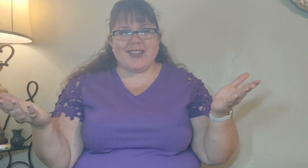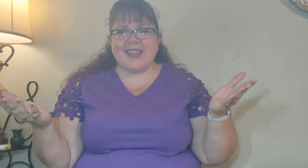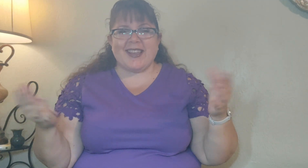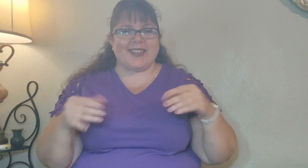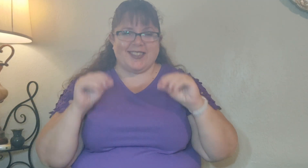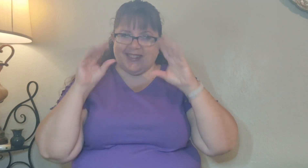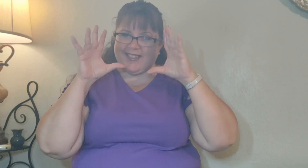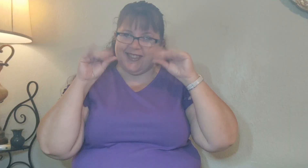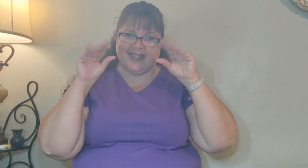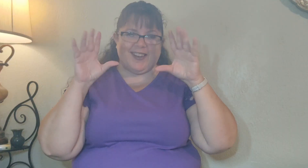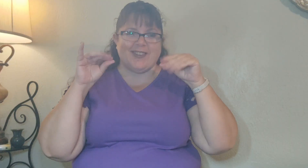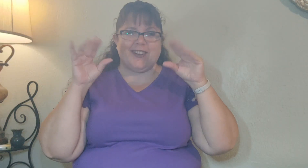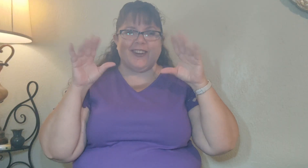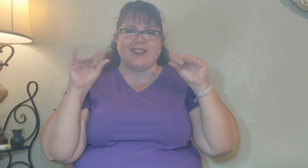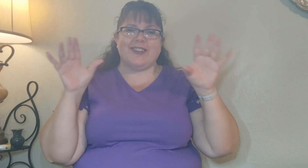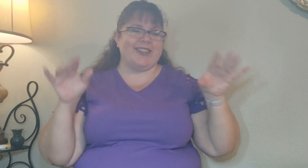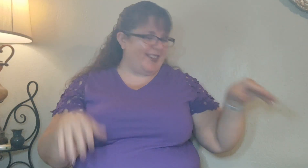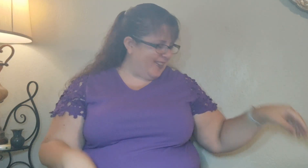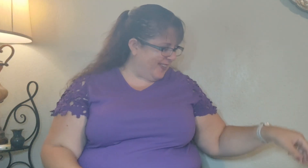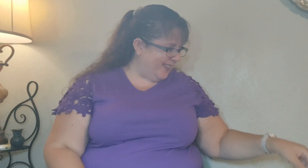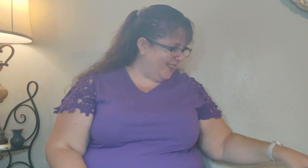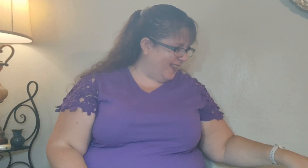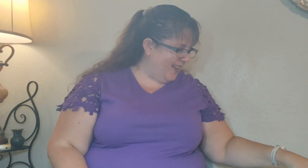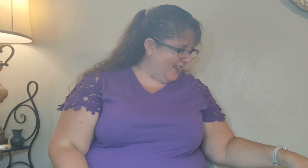in English. It's just on.